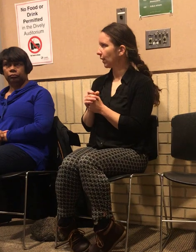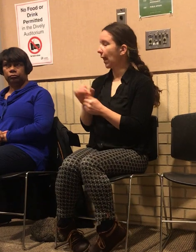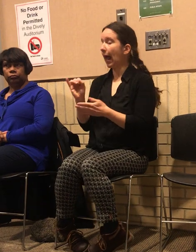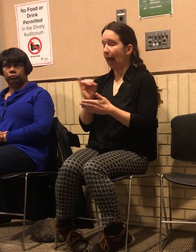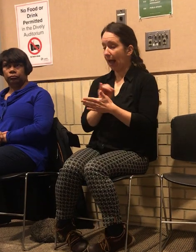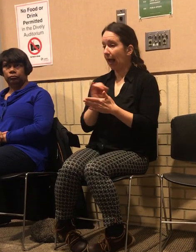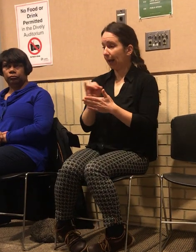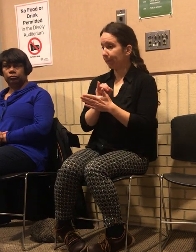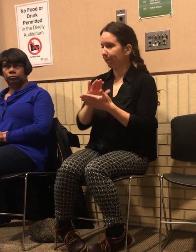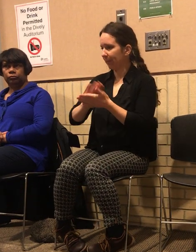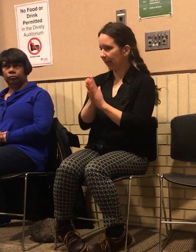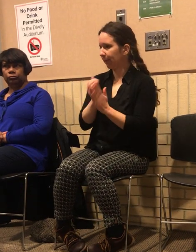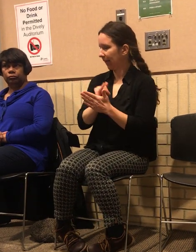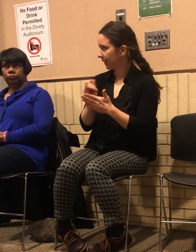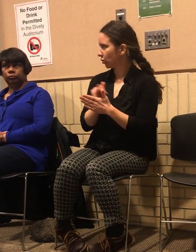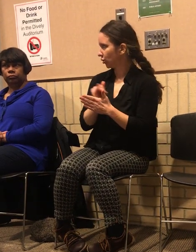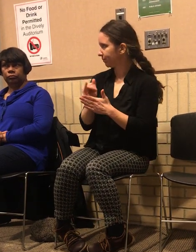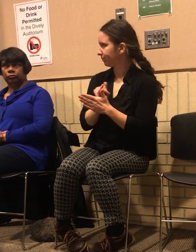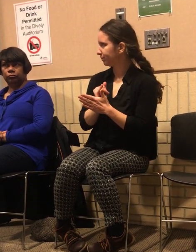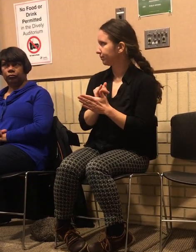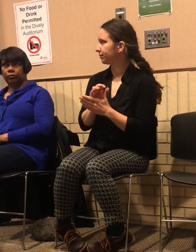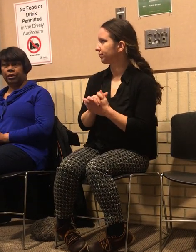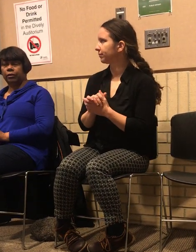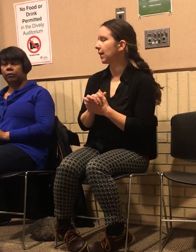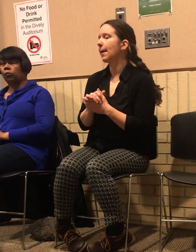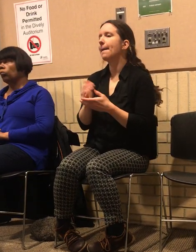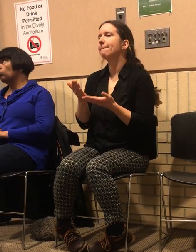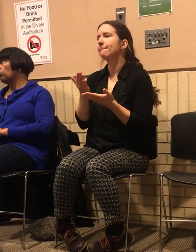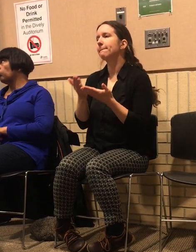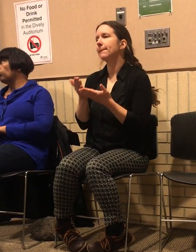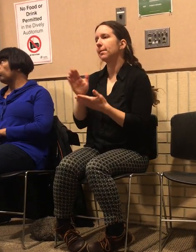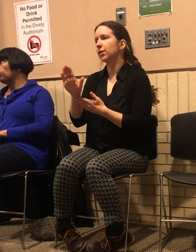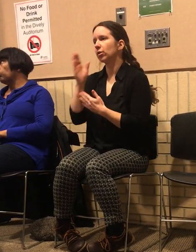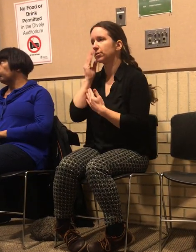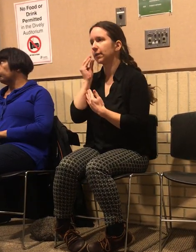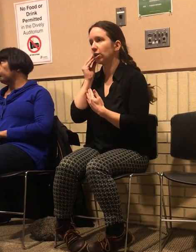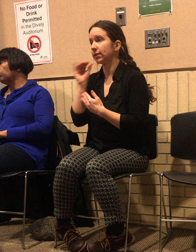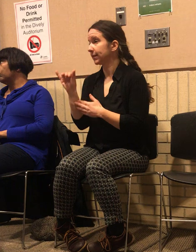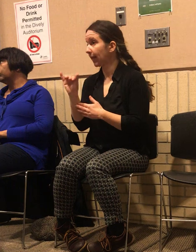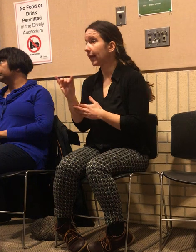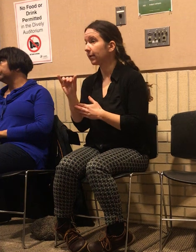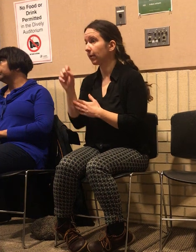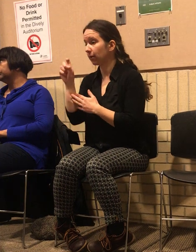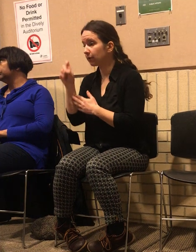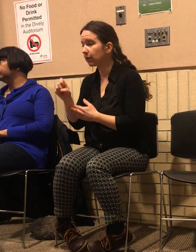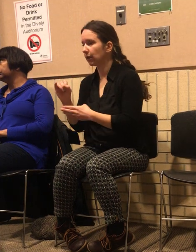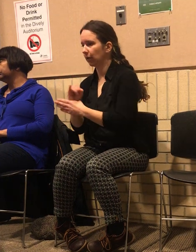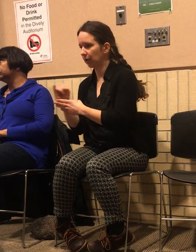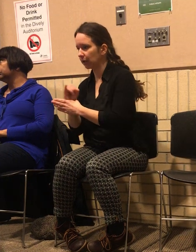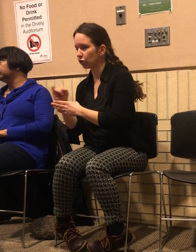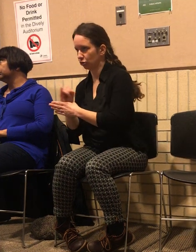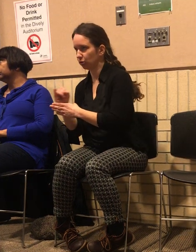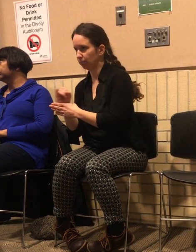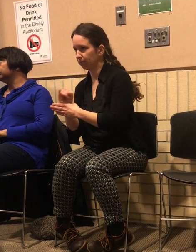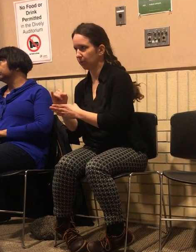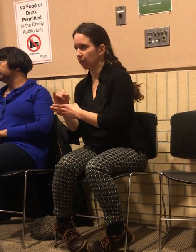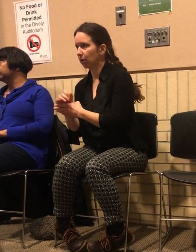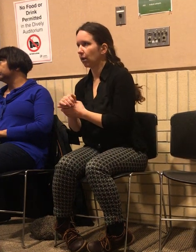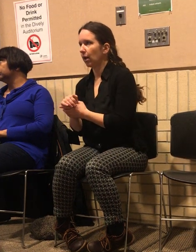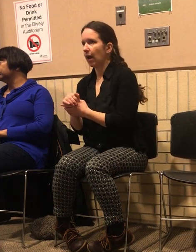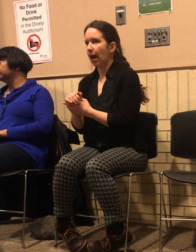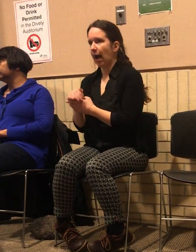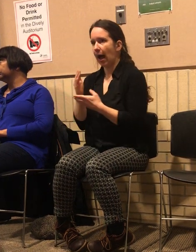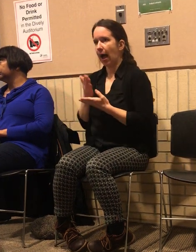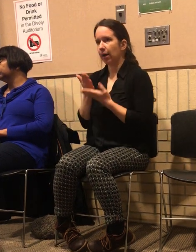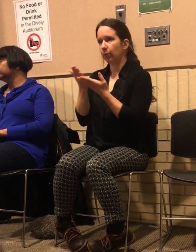might be asked to do or you might be required to do an internship. I have to say that I recommend that you put a lot of thought into